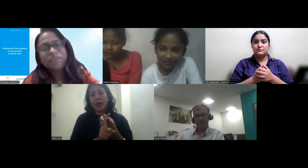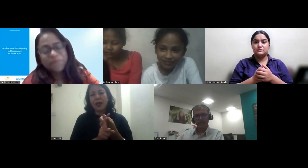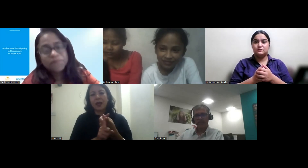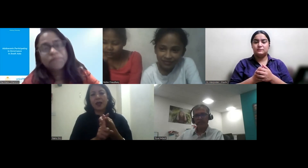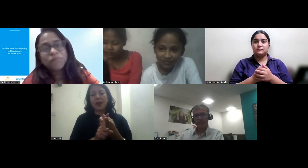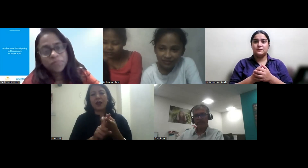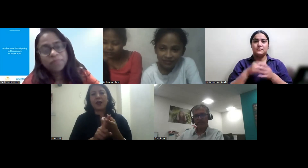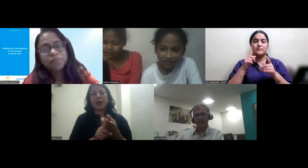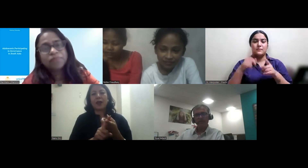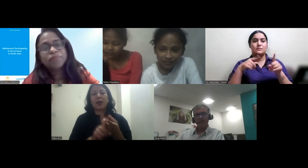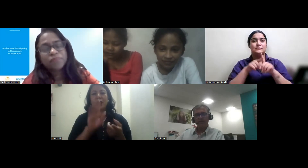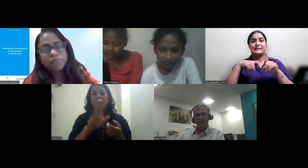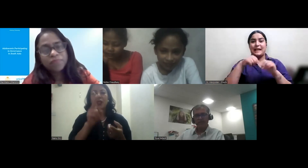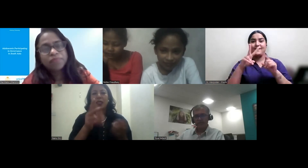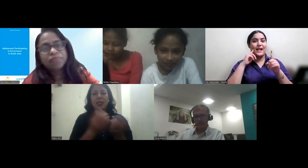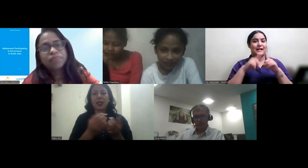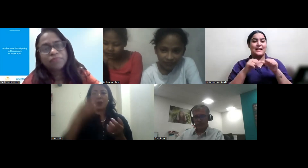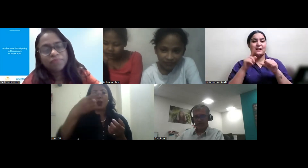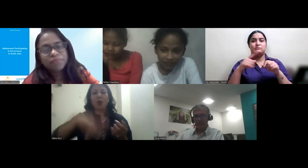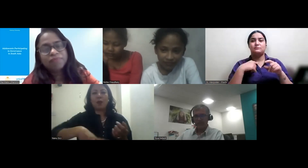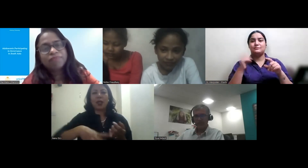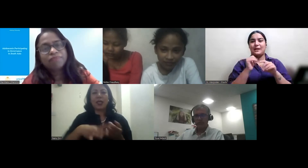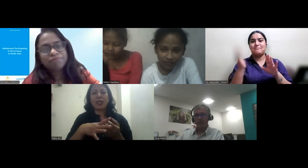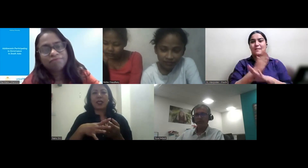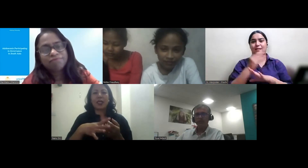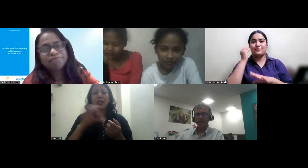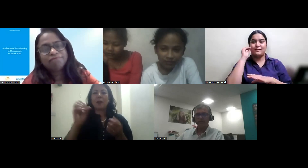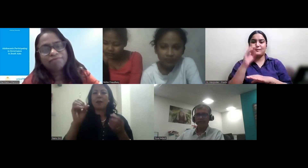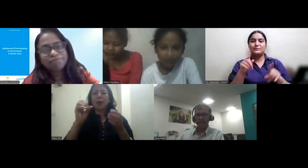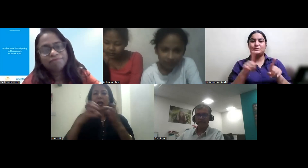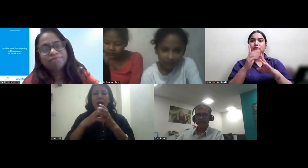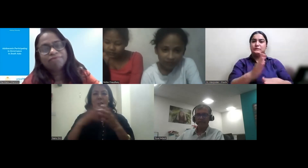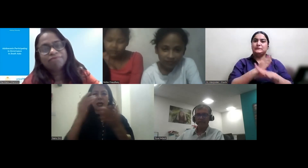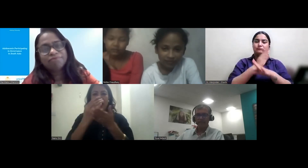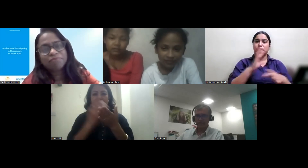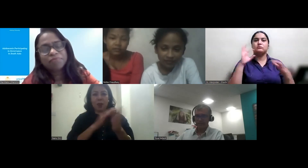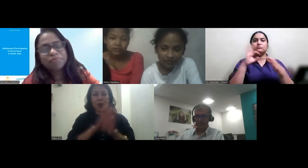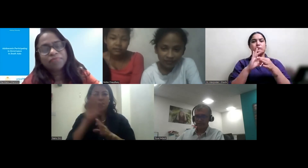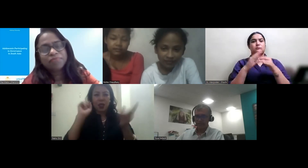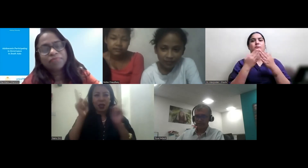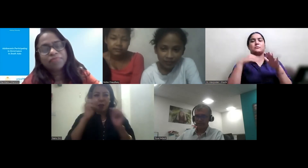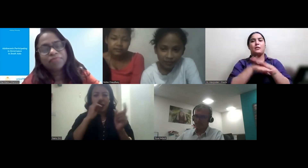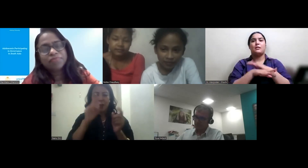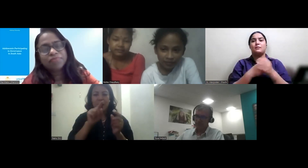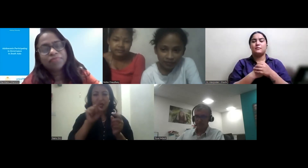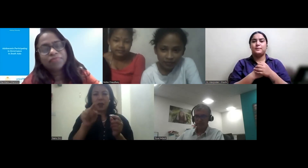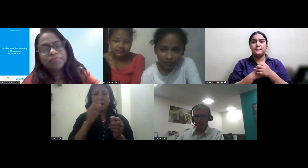As Kavita mentioned, you can also contact